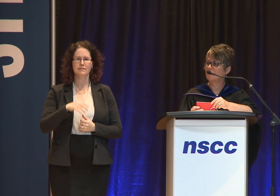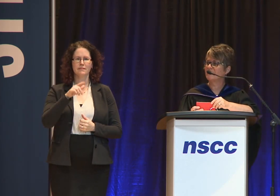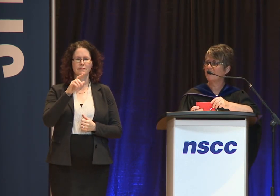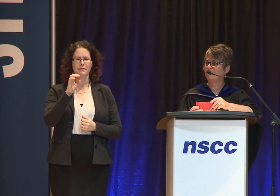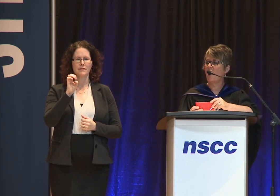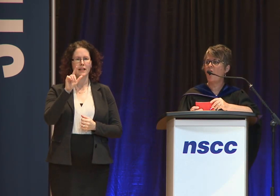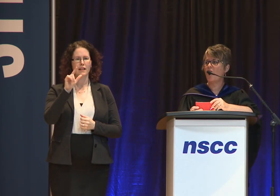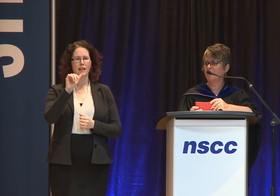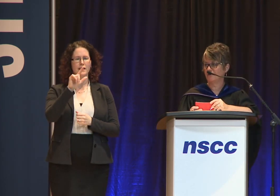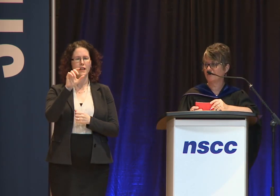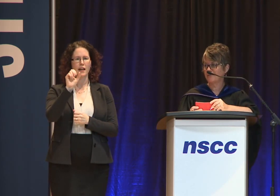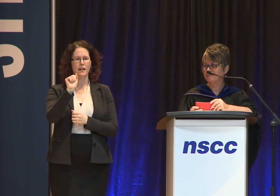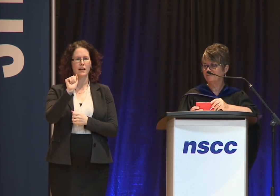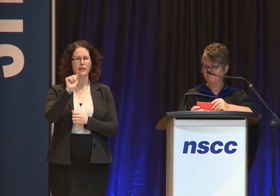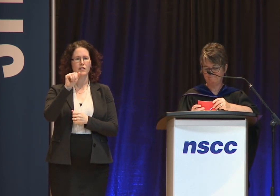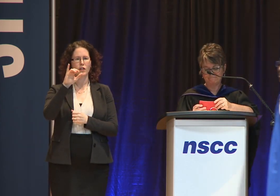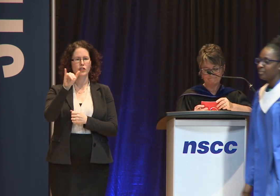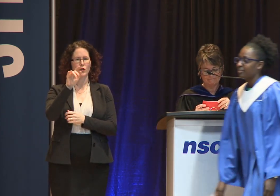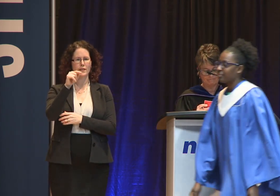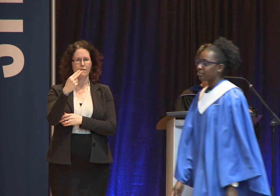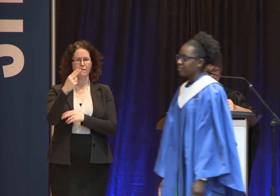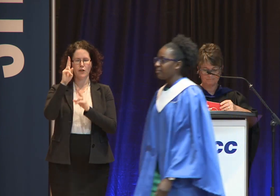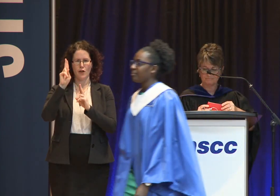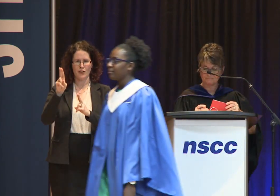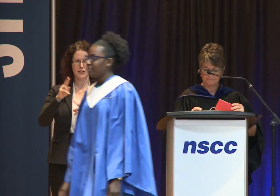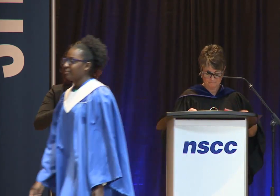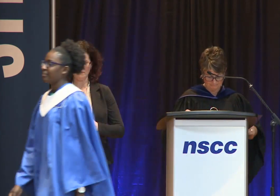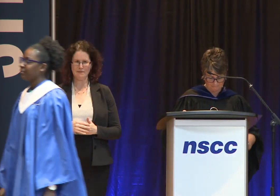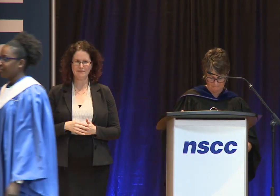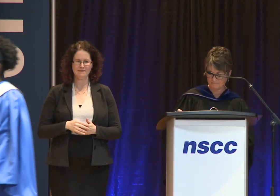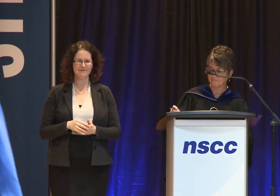Liza Joseph, honors.